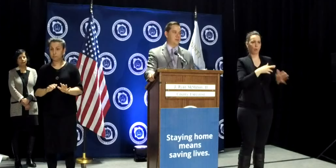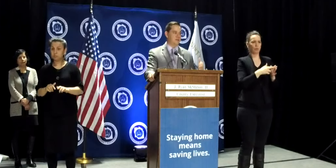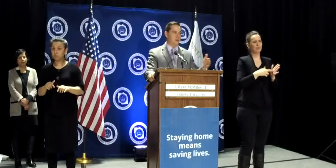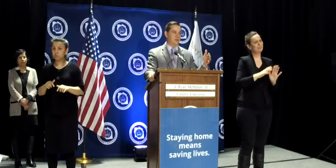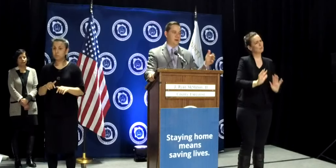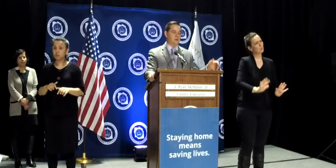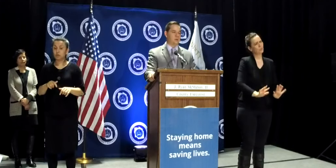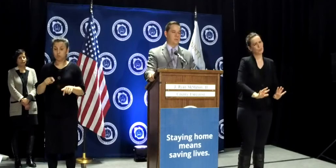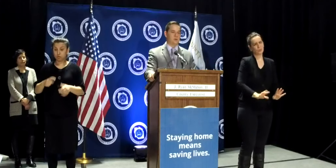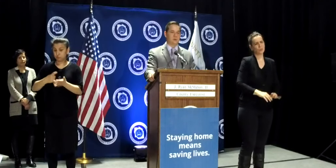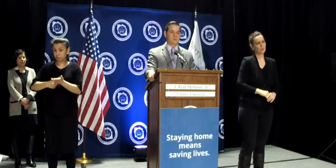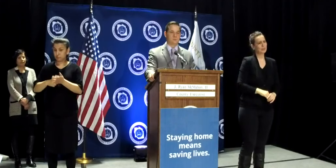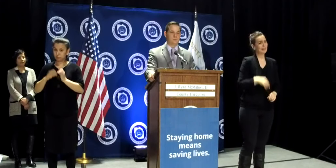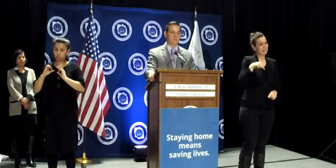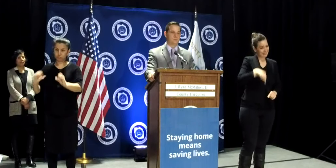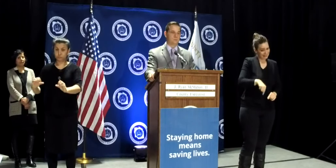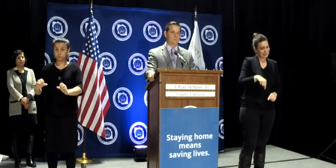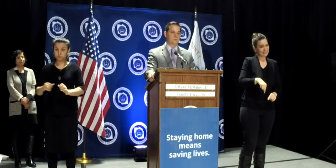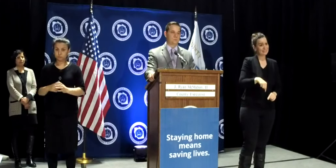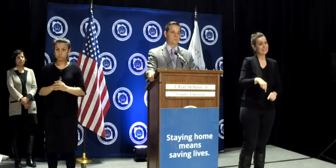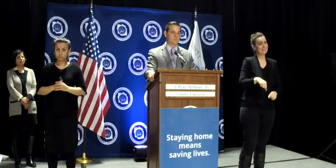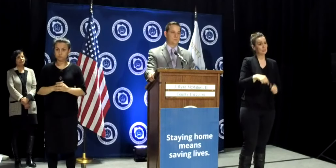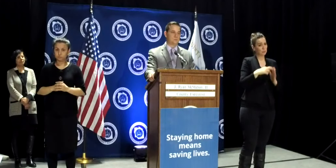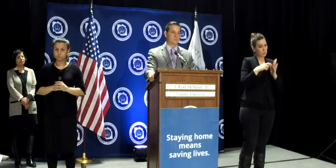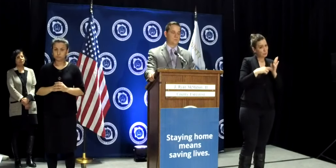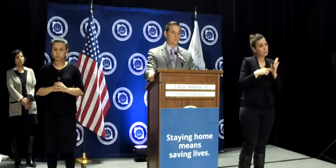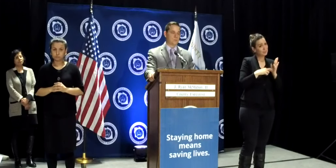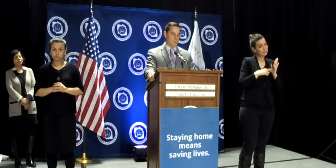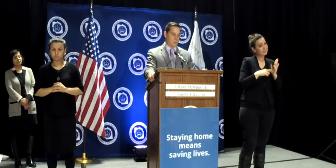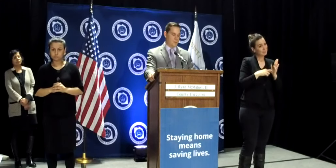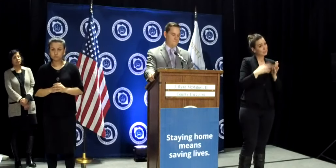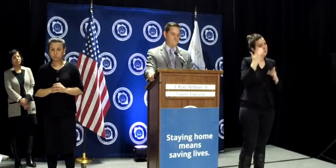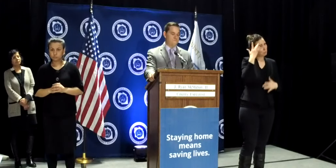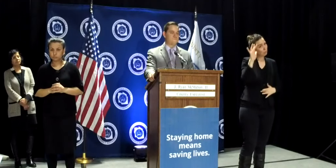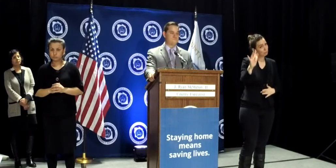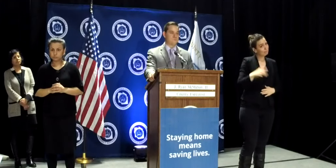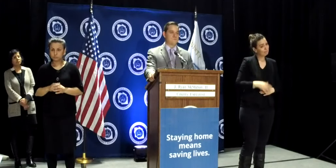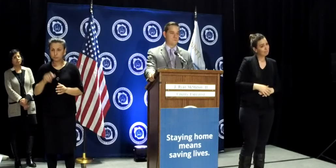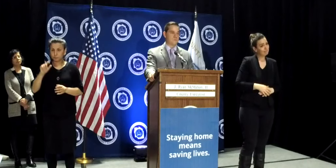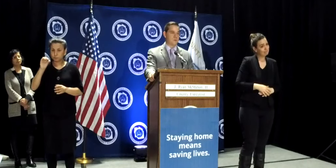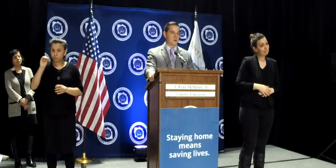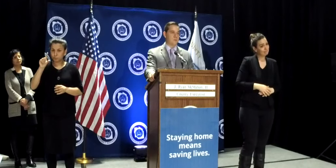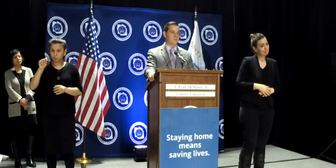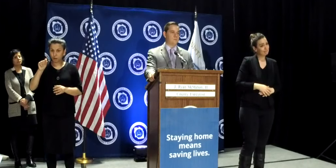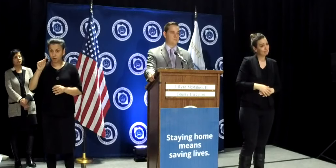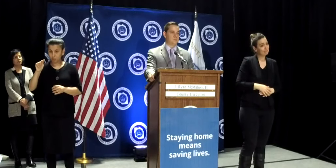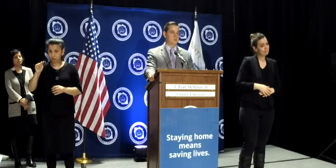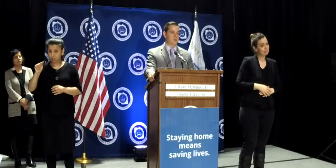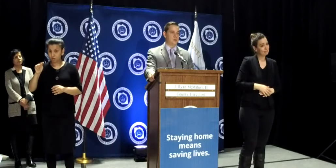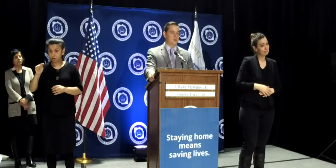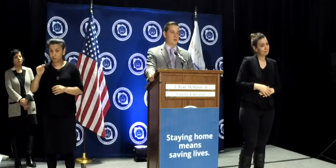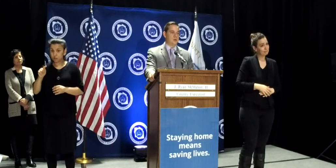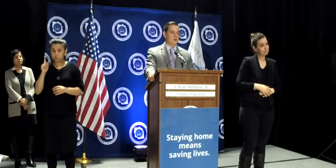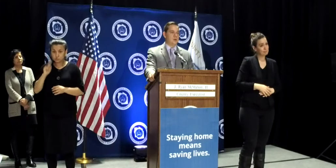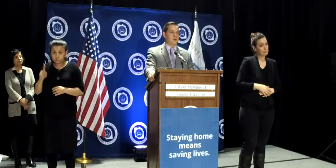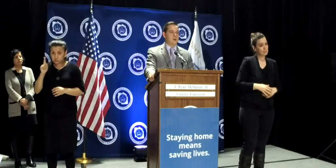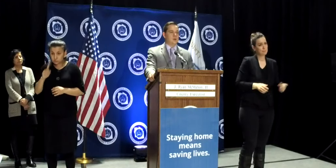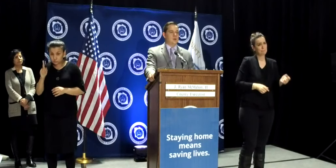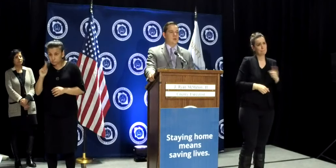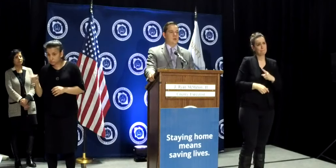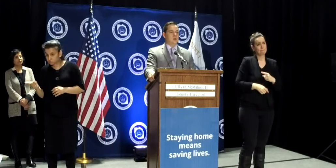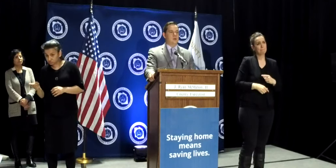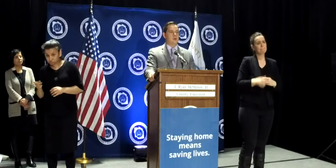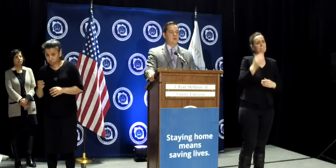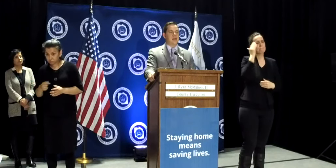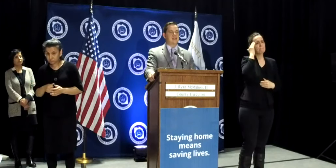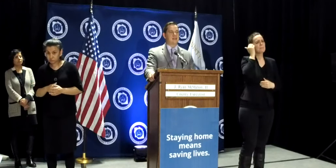guidelines that have been given by the medical community. How about parks? I know that you guys are assessing it on a day-by-day basis. Yeah. Any other concerns with social